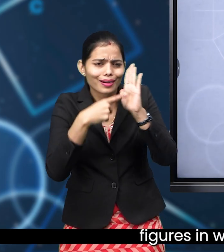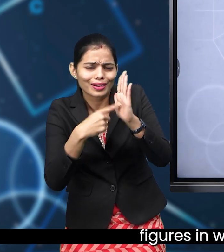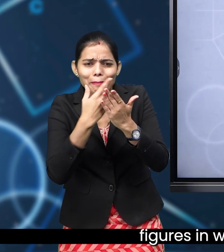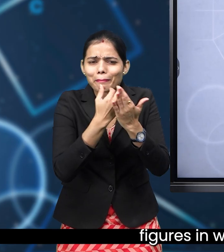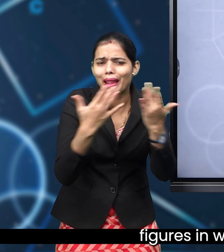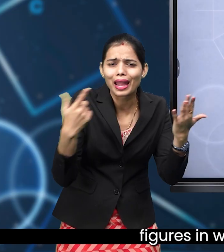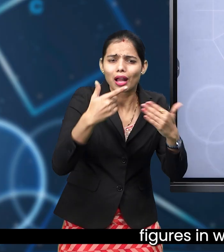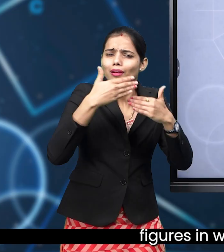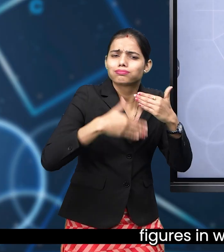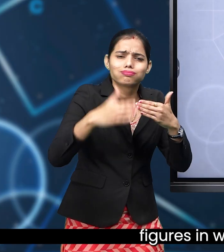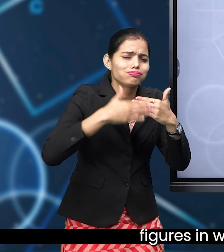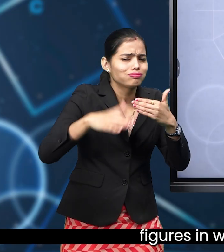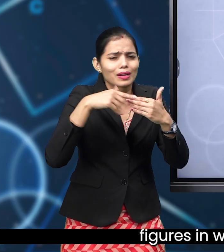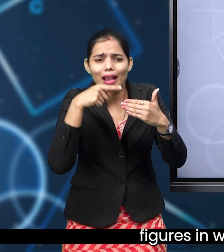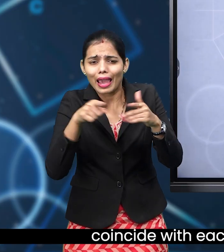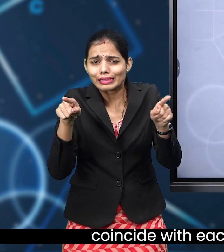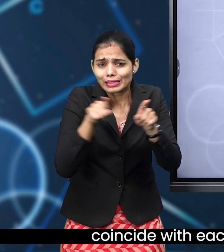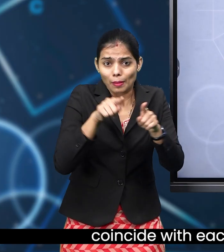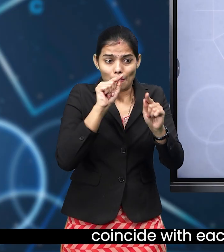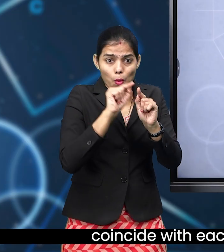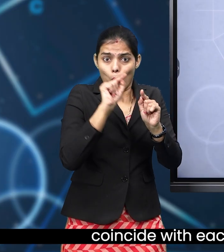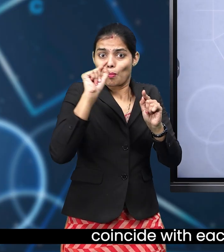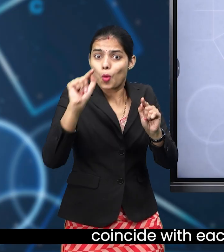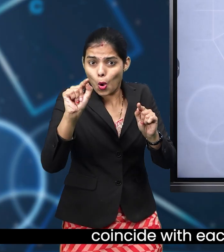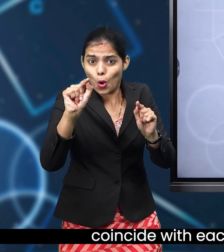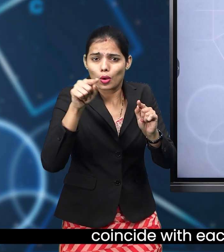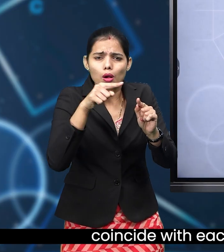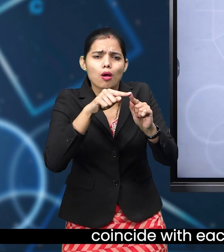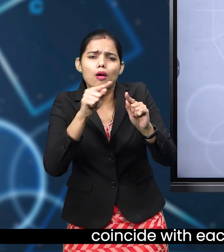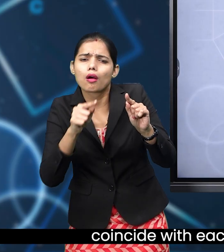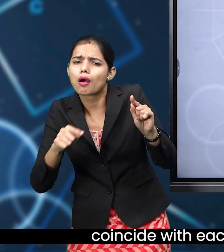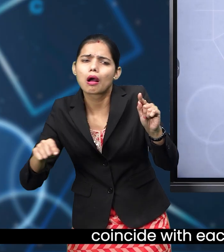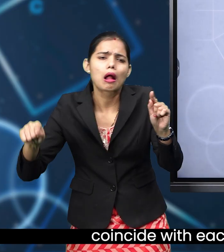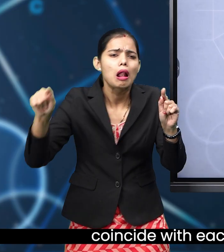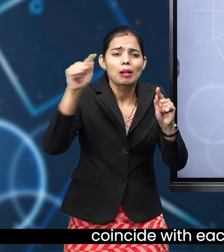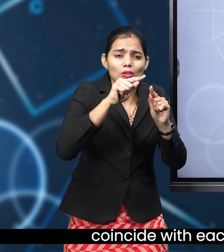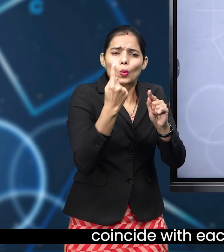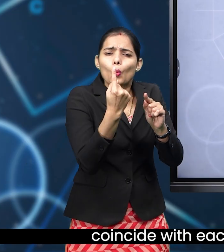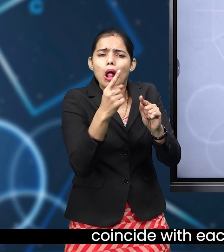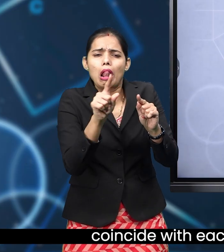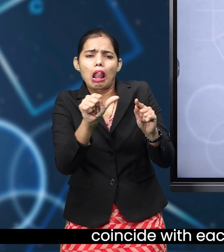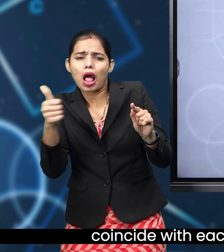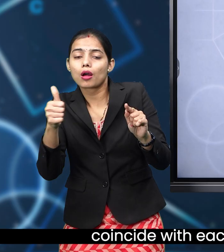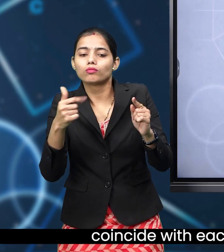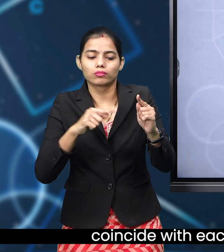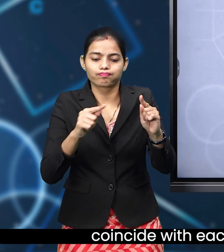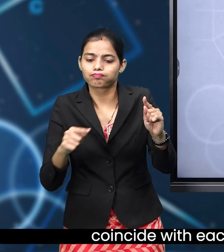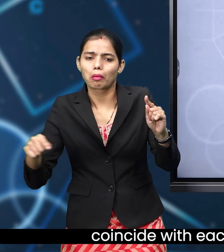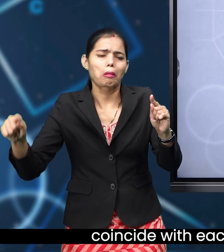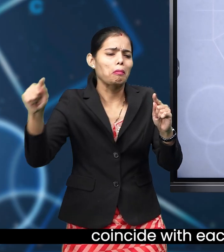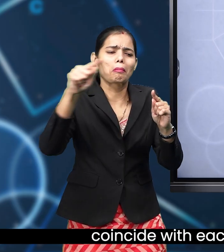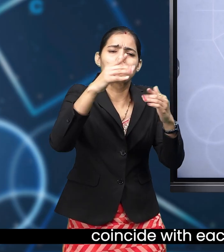Figures in which initial and end points coincide with each other are called closed figures.